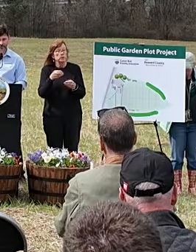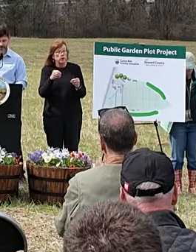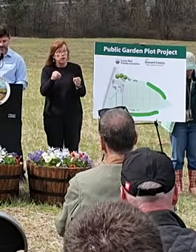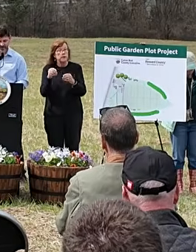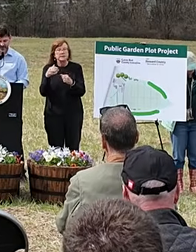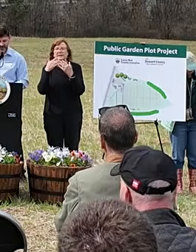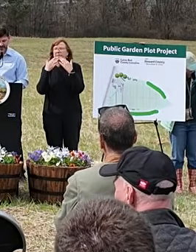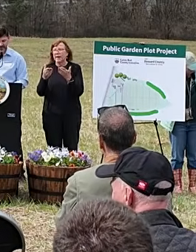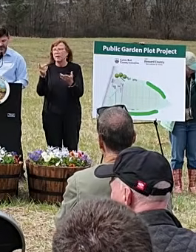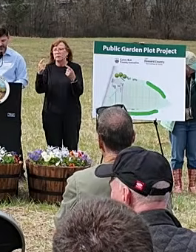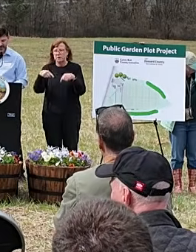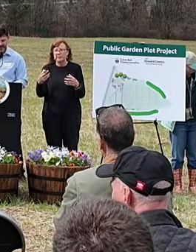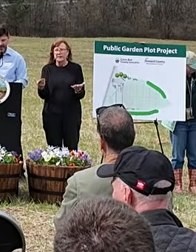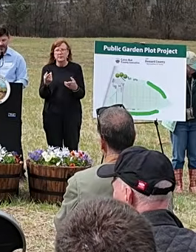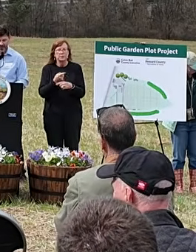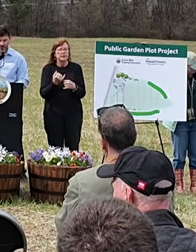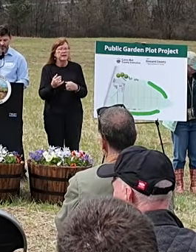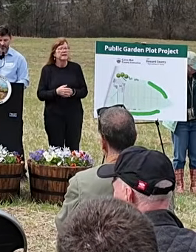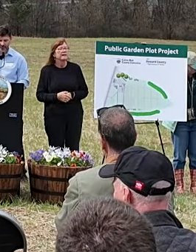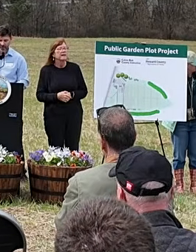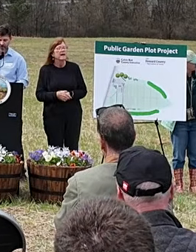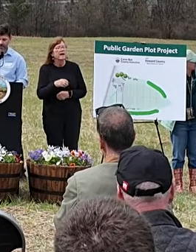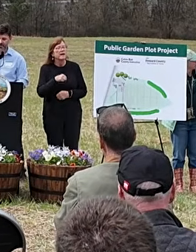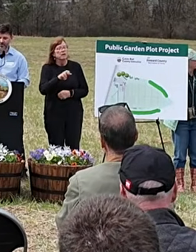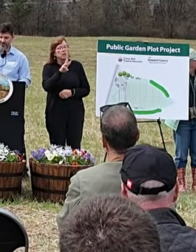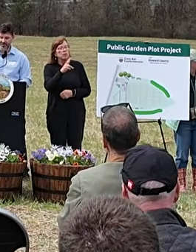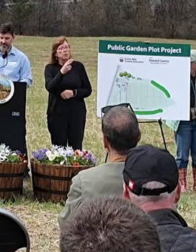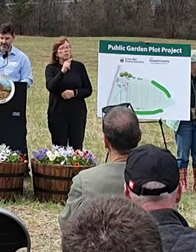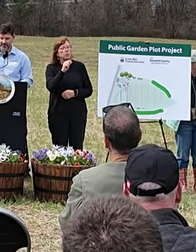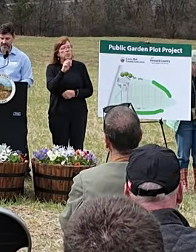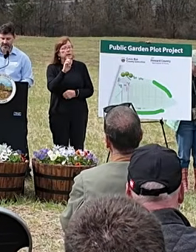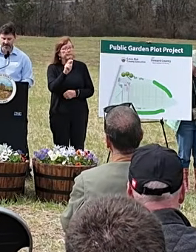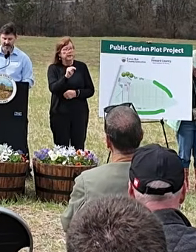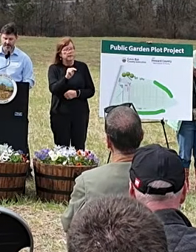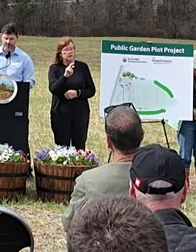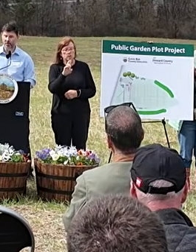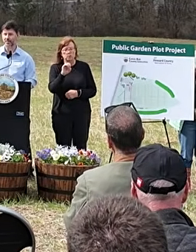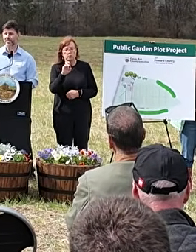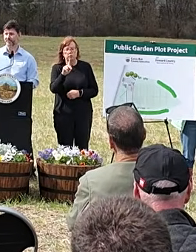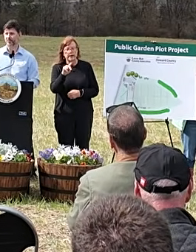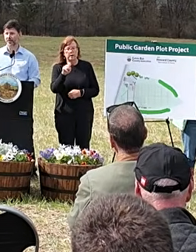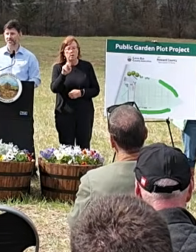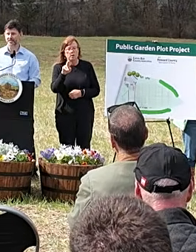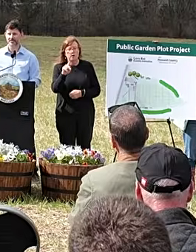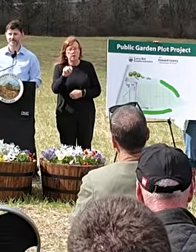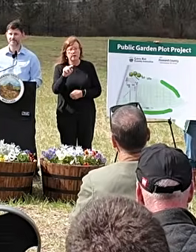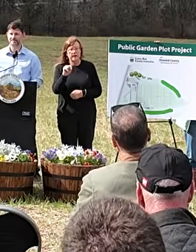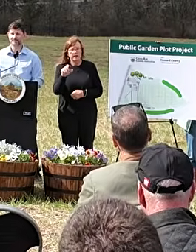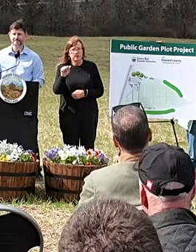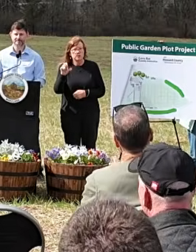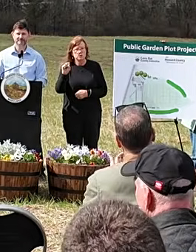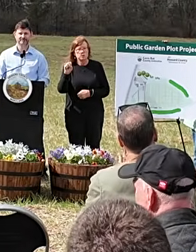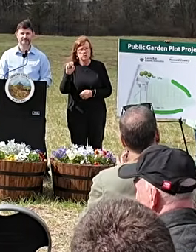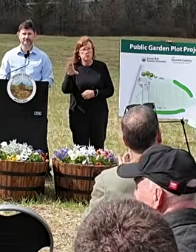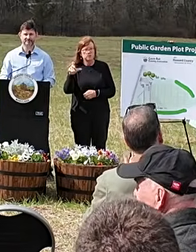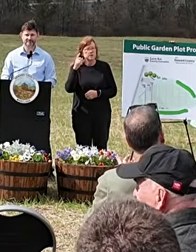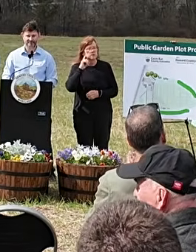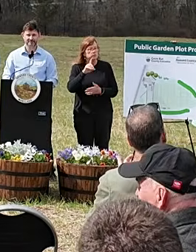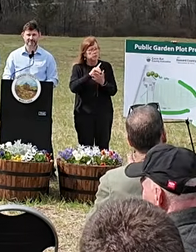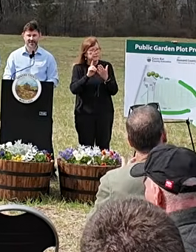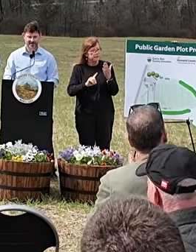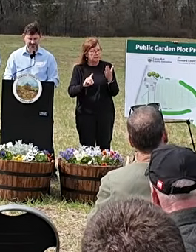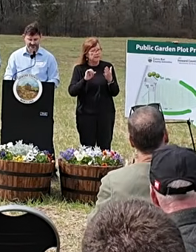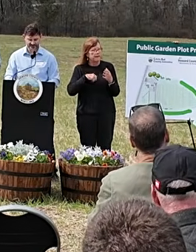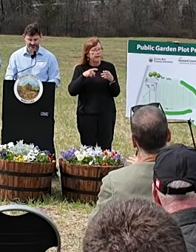Thank you for being here today. And to Whitman, Reckart, and Associates for the design and permitting of the project.